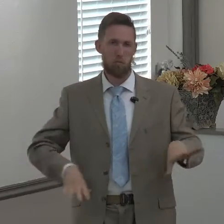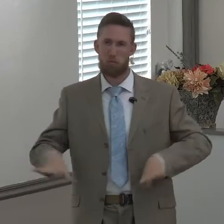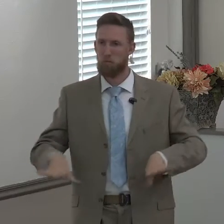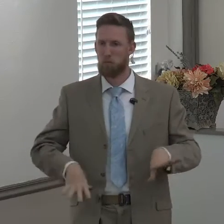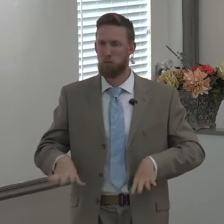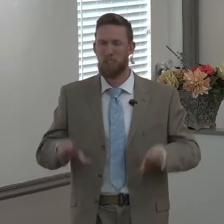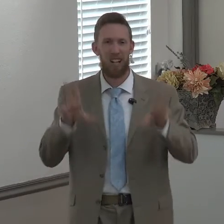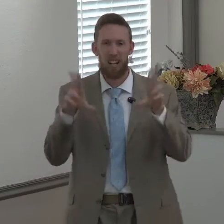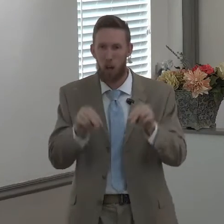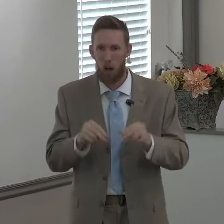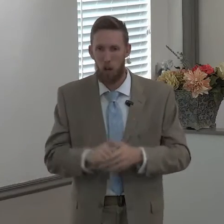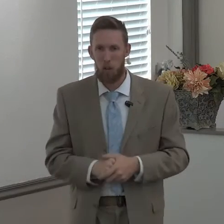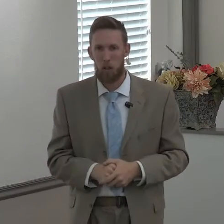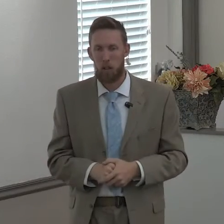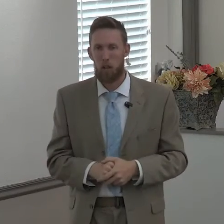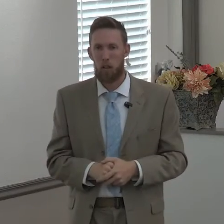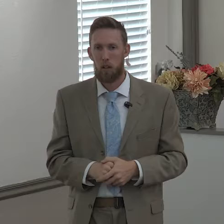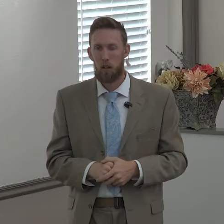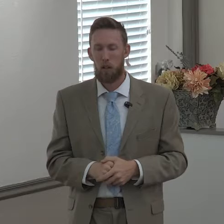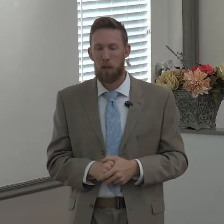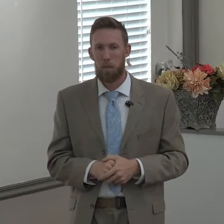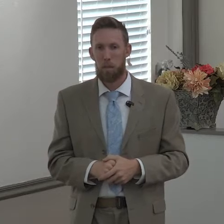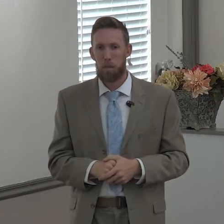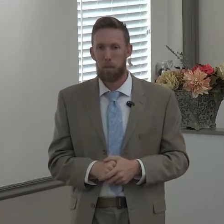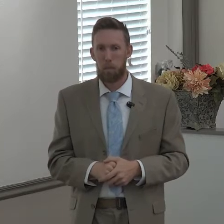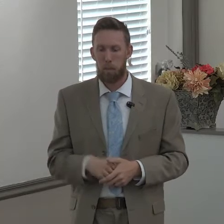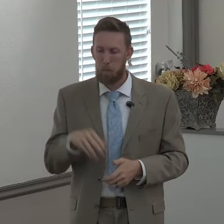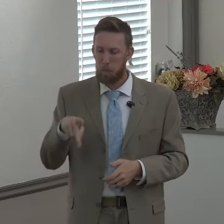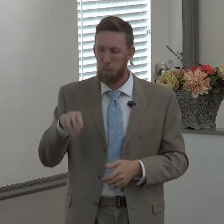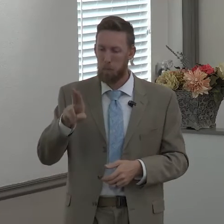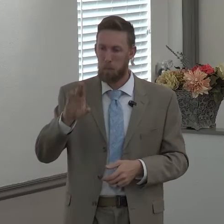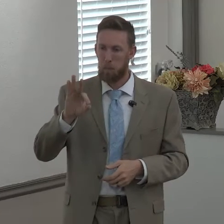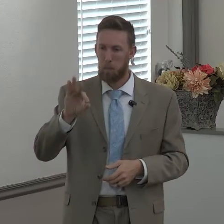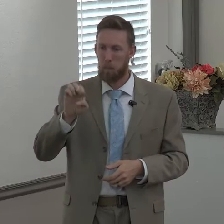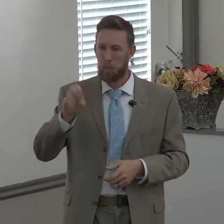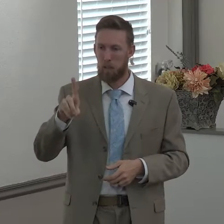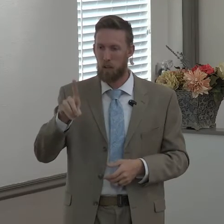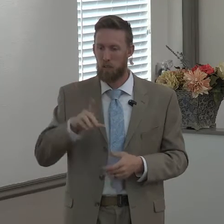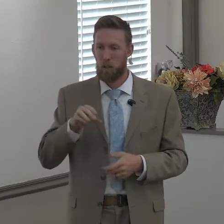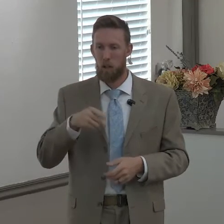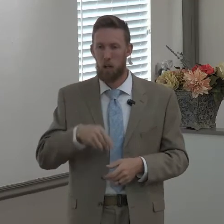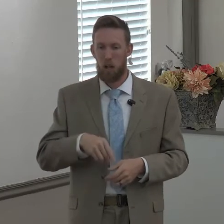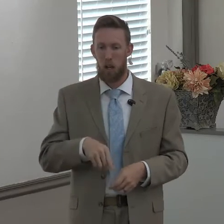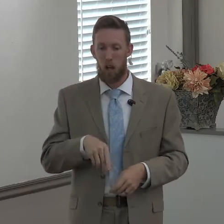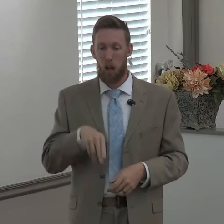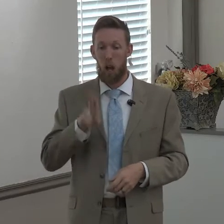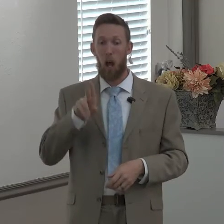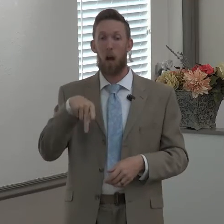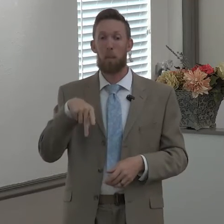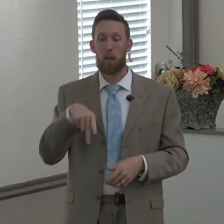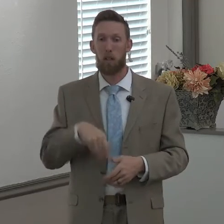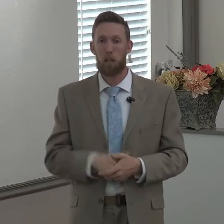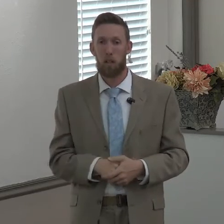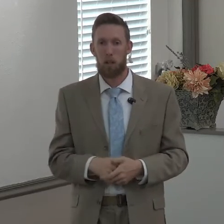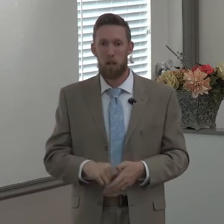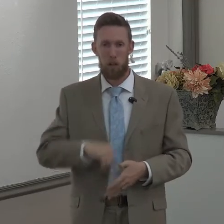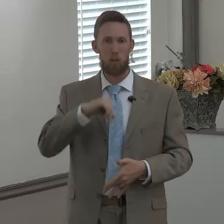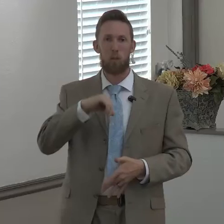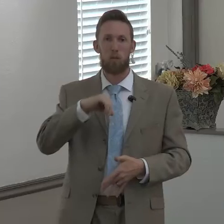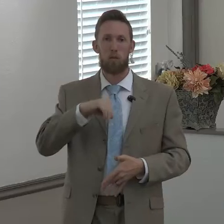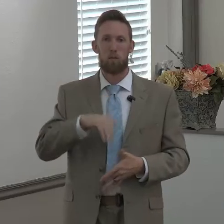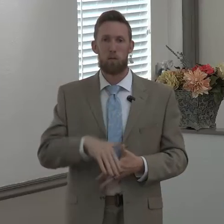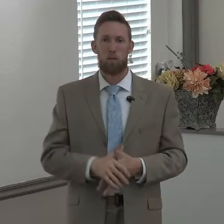It envieth not. Sacrificial love is not boastful or proud. Notice verse 4. Charity vaunteth